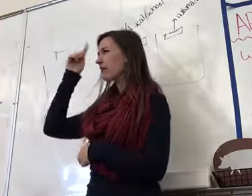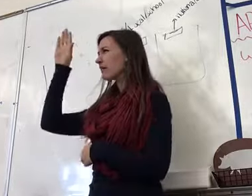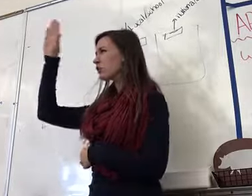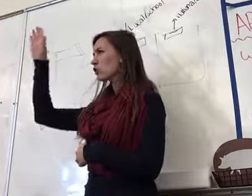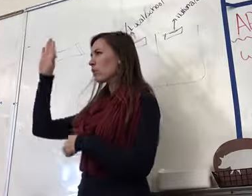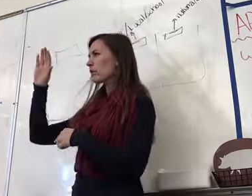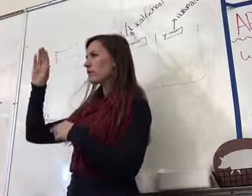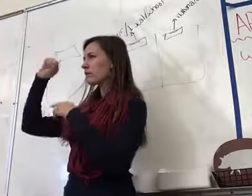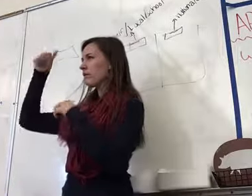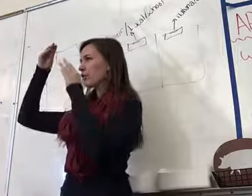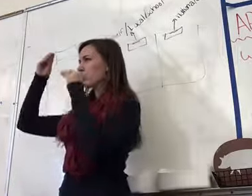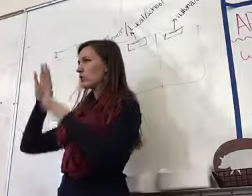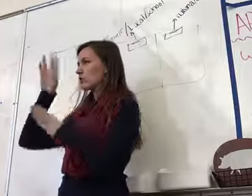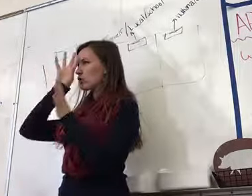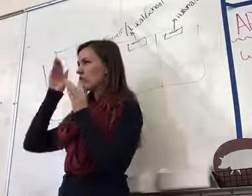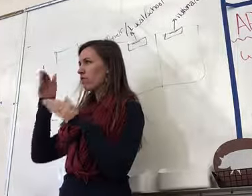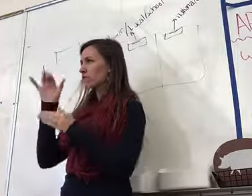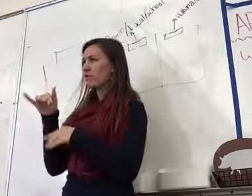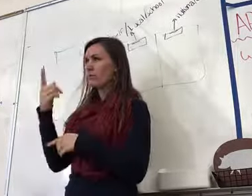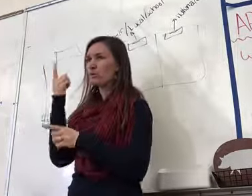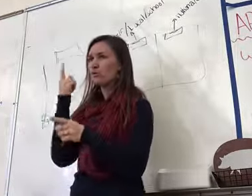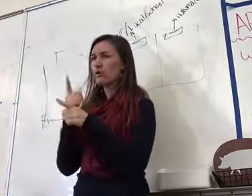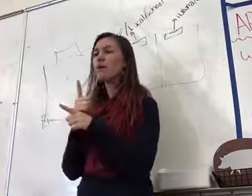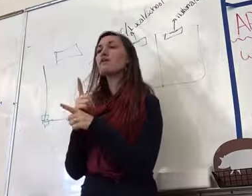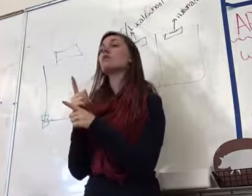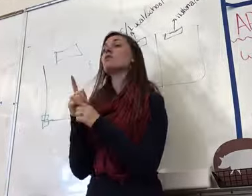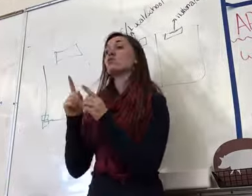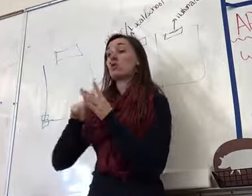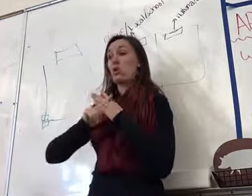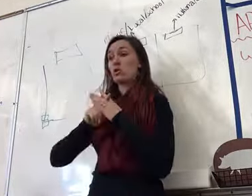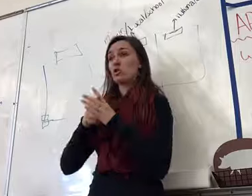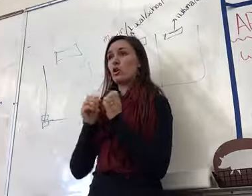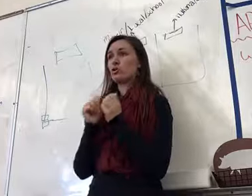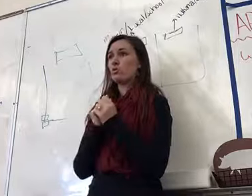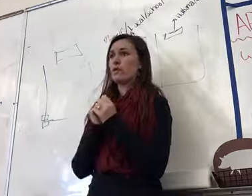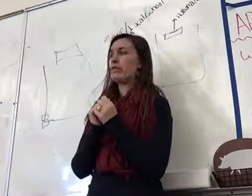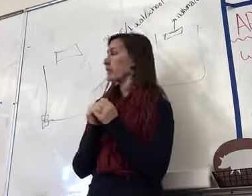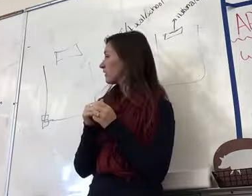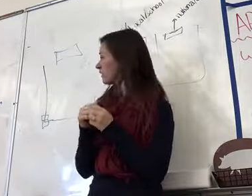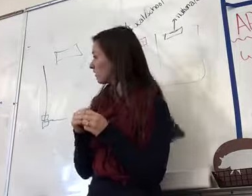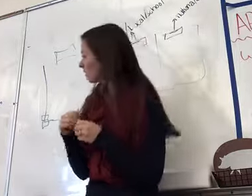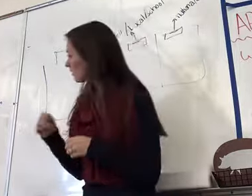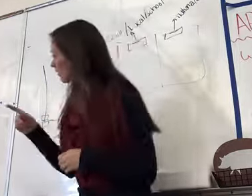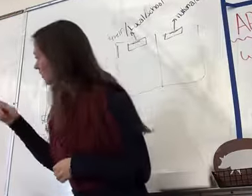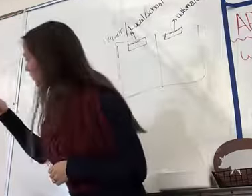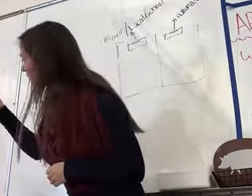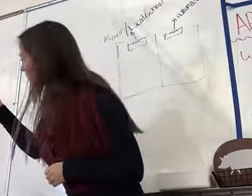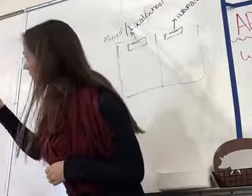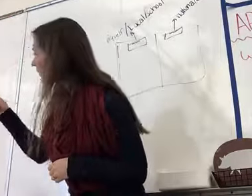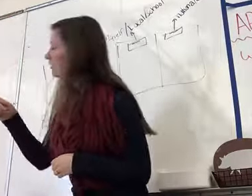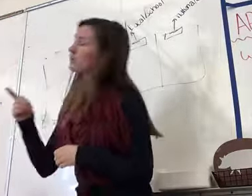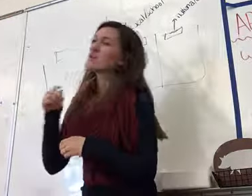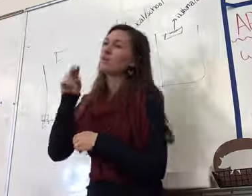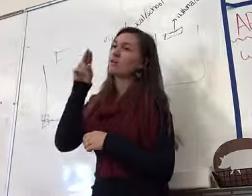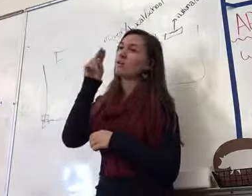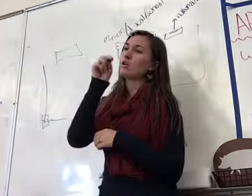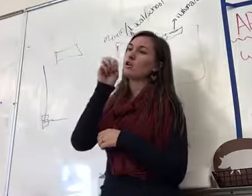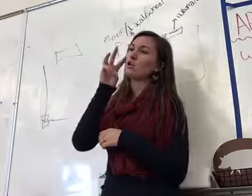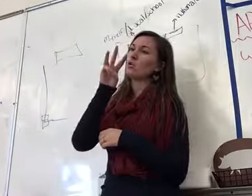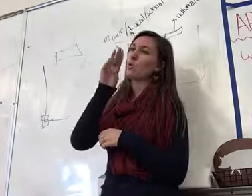Shays Rebellion, what that's actually going to start with is the Newburgh Conspiracy. So Newburgh Conspiracy, which is highly